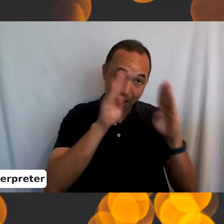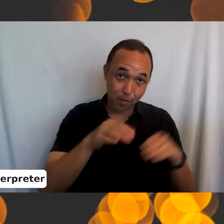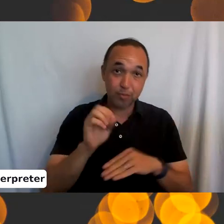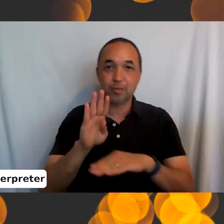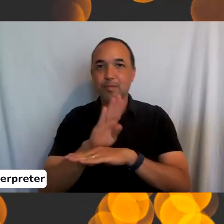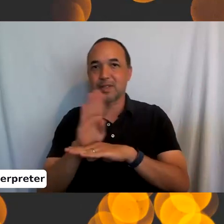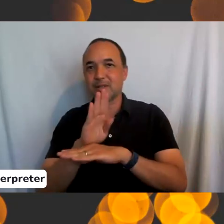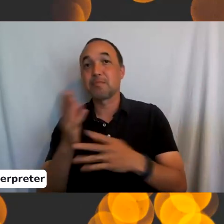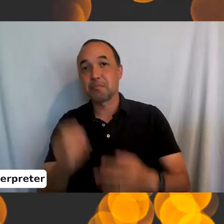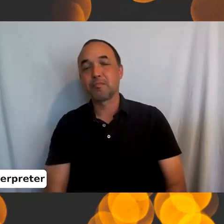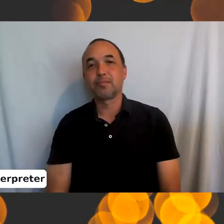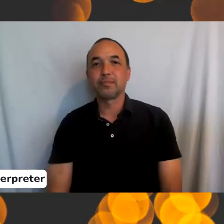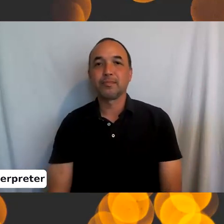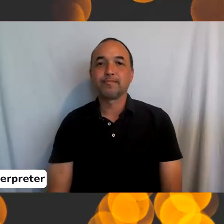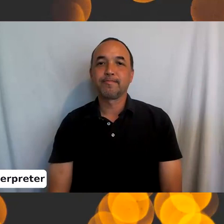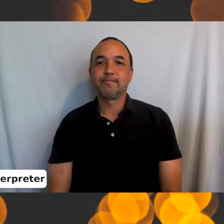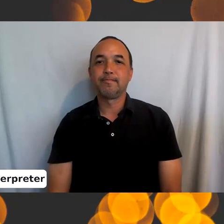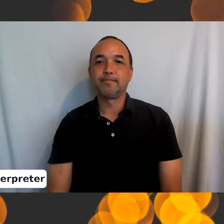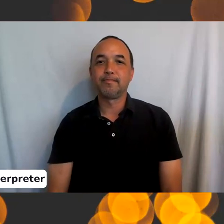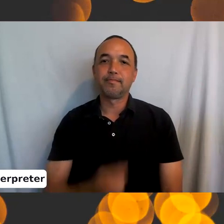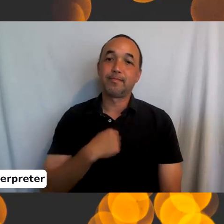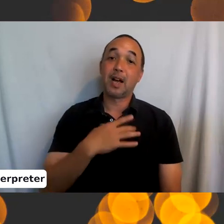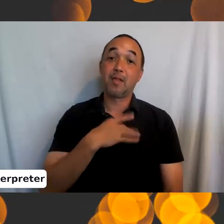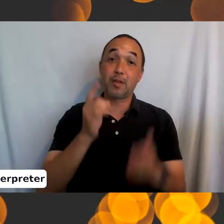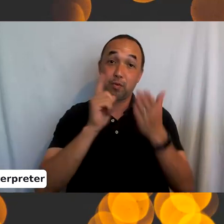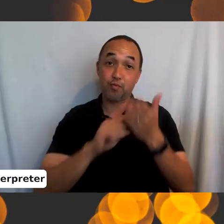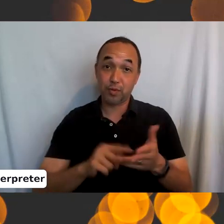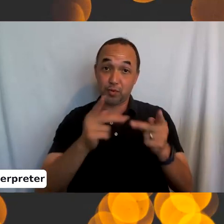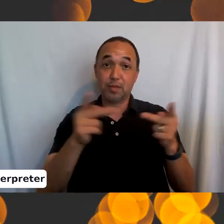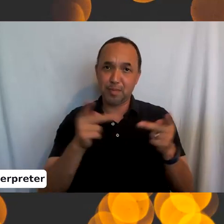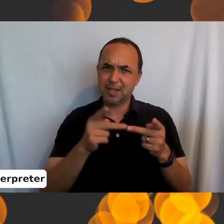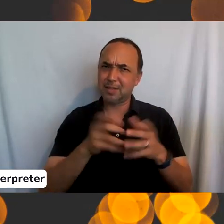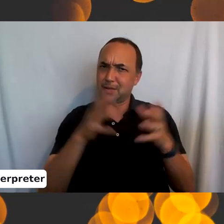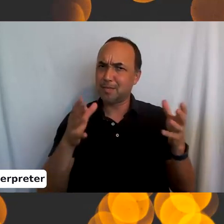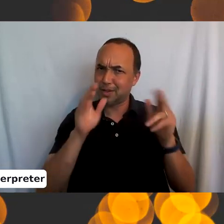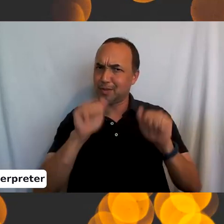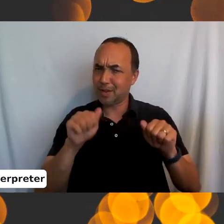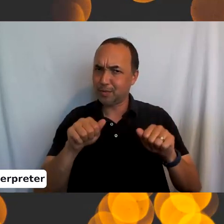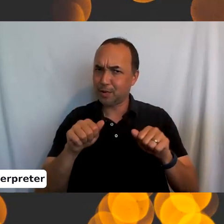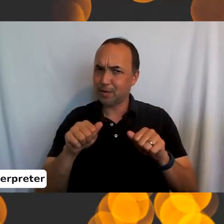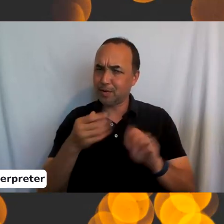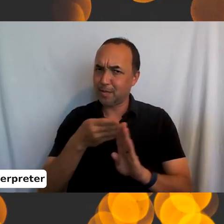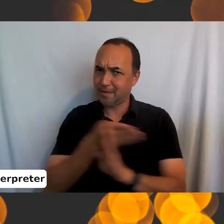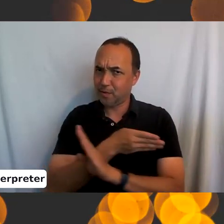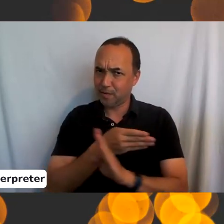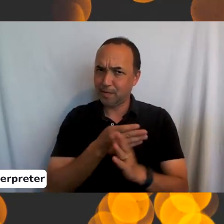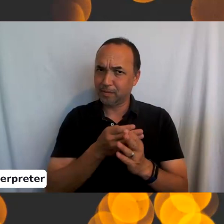So I will touch on, I do like to research these places as much as I can beforehand. And it's not